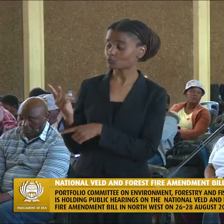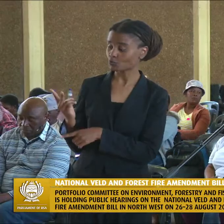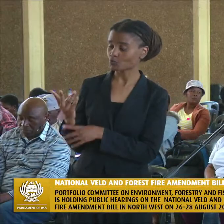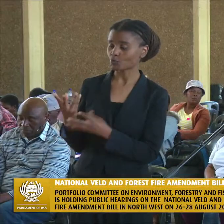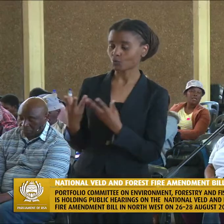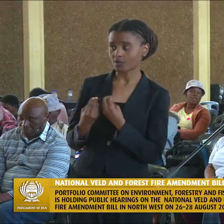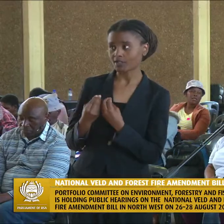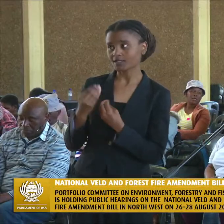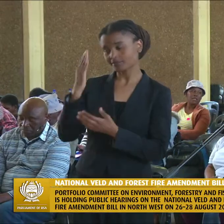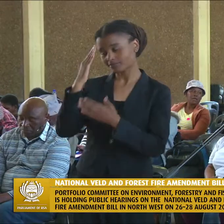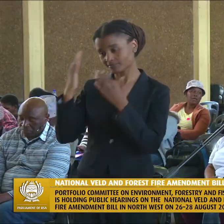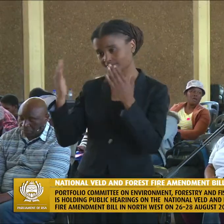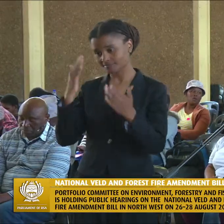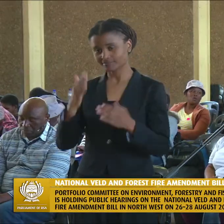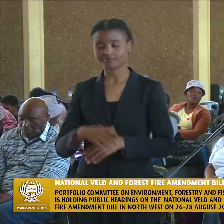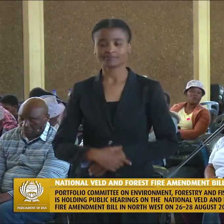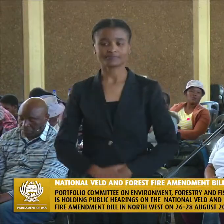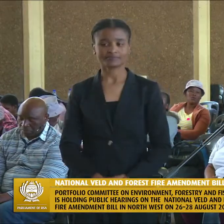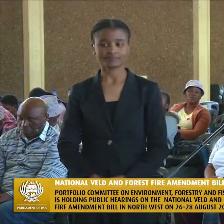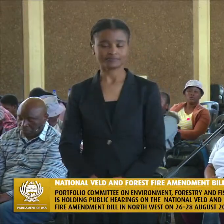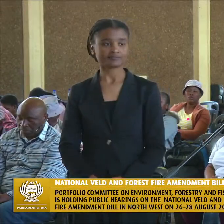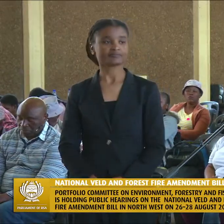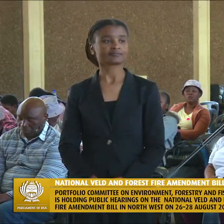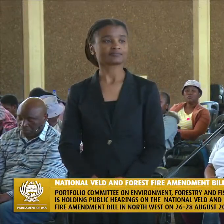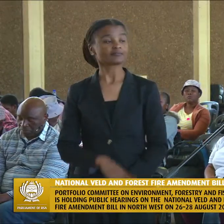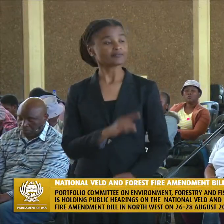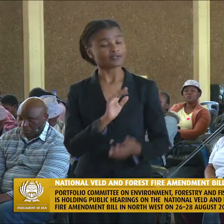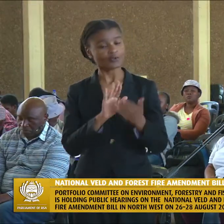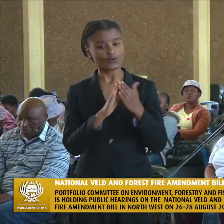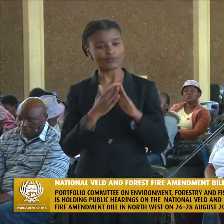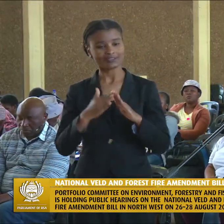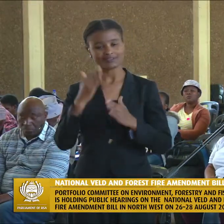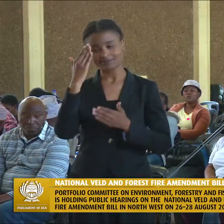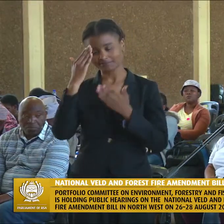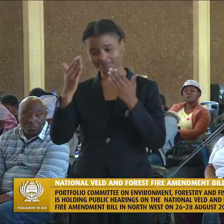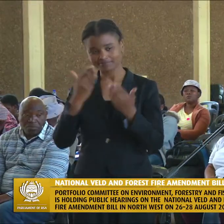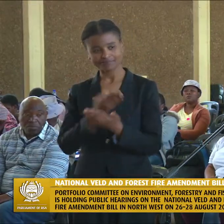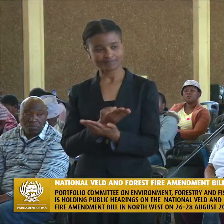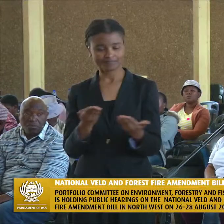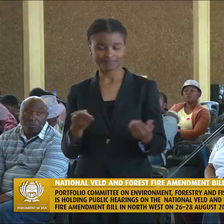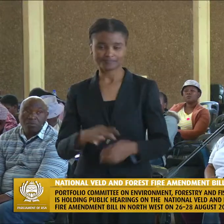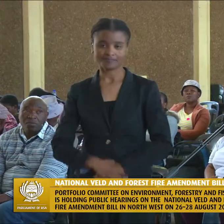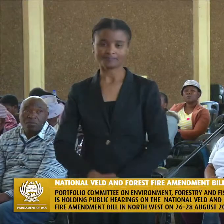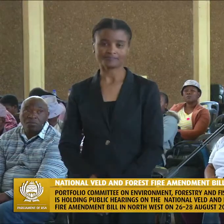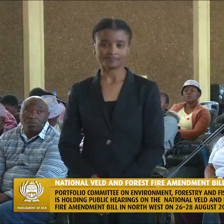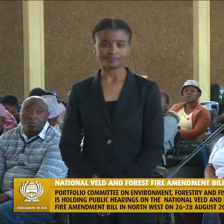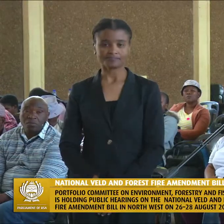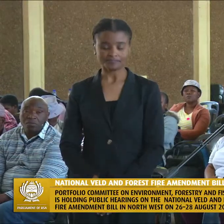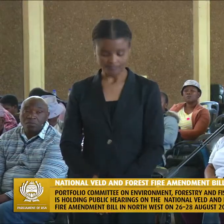and to greet also our chiefs as well as the community which is here today